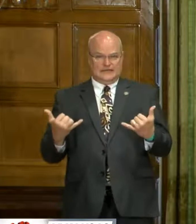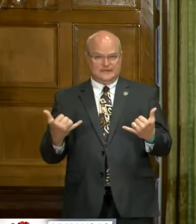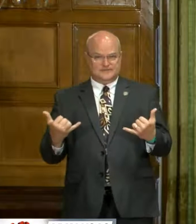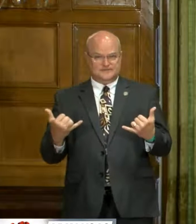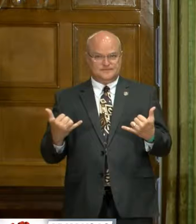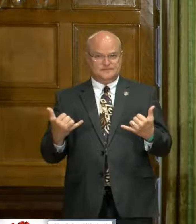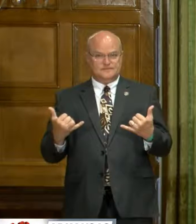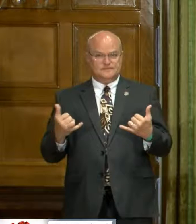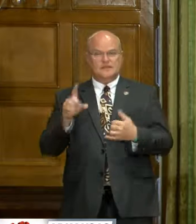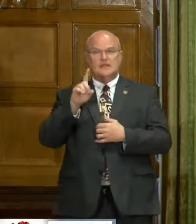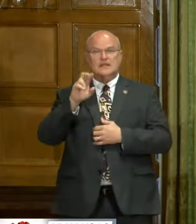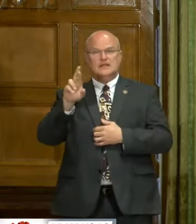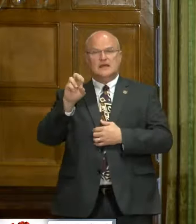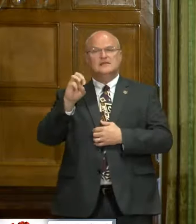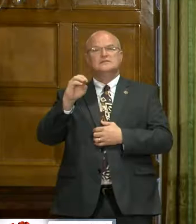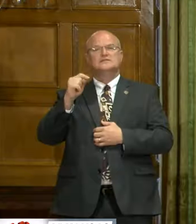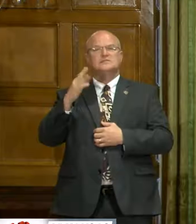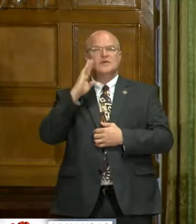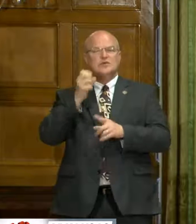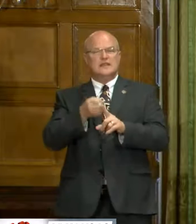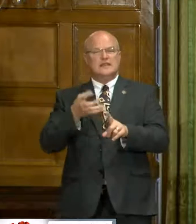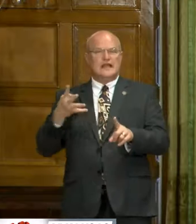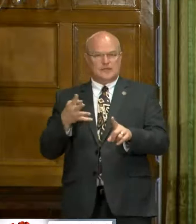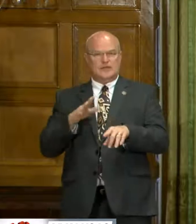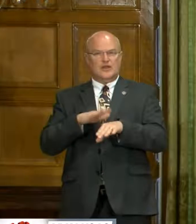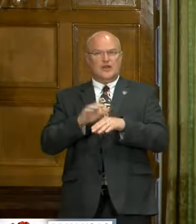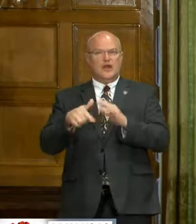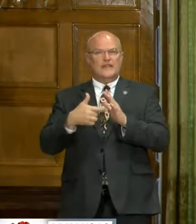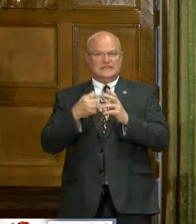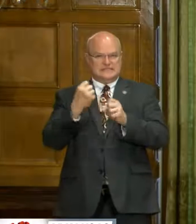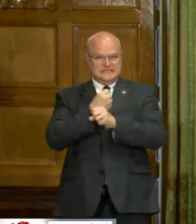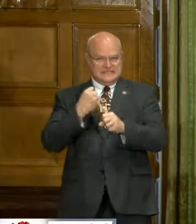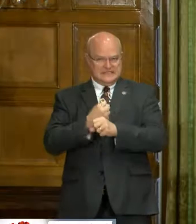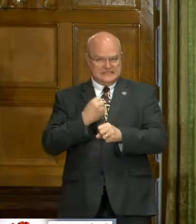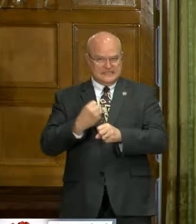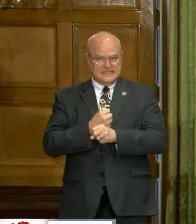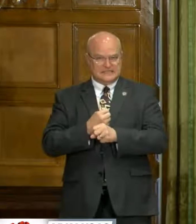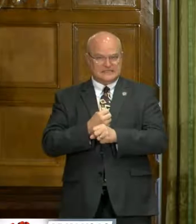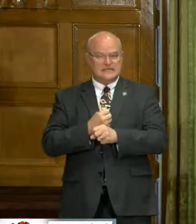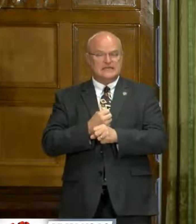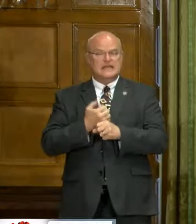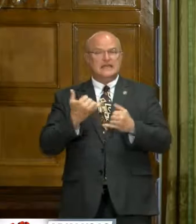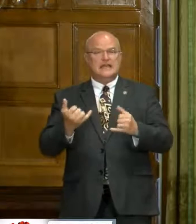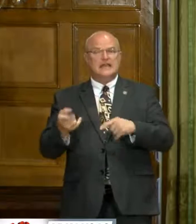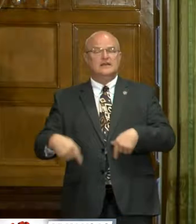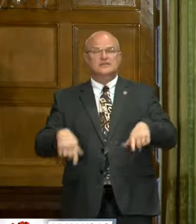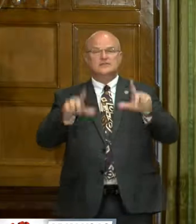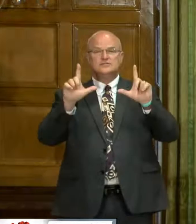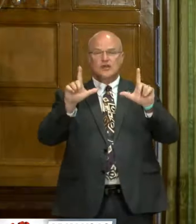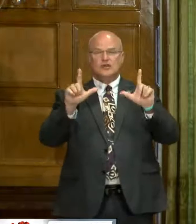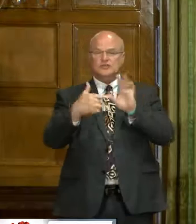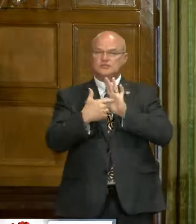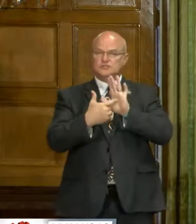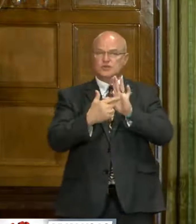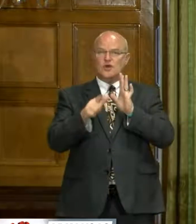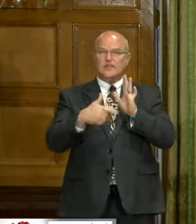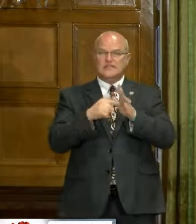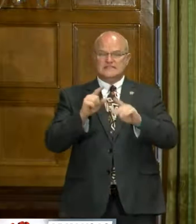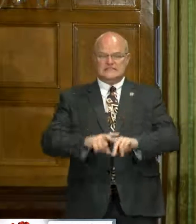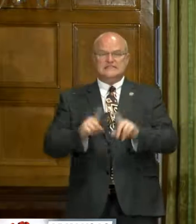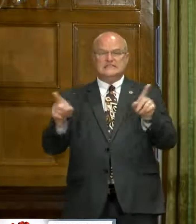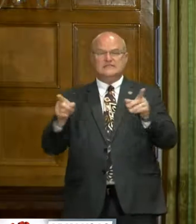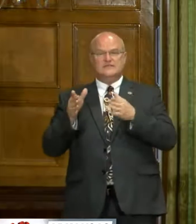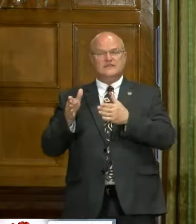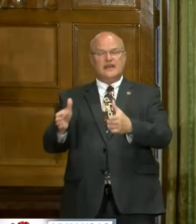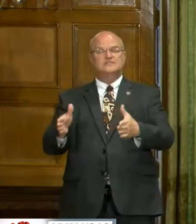time. Dr. Smith, of course, will elaborate on these statistics. And if we could go to the charts just to show this in a